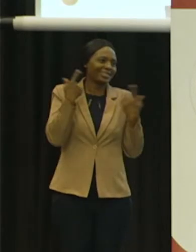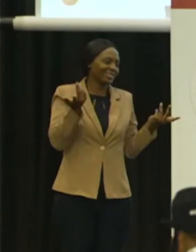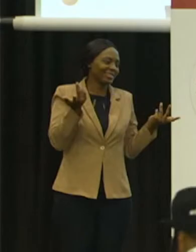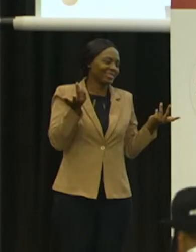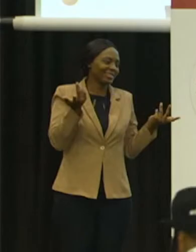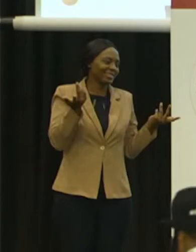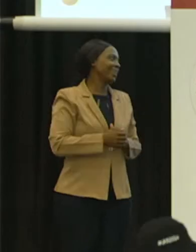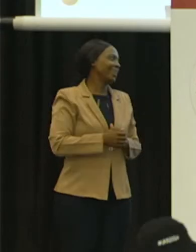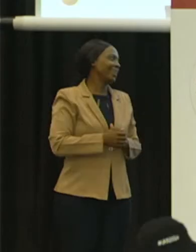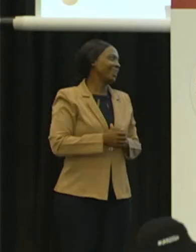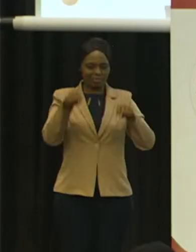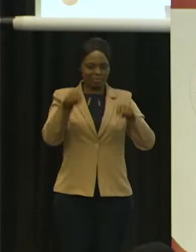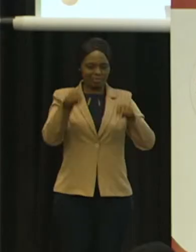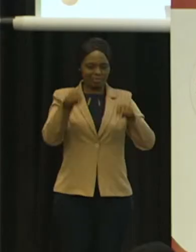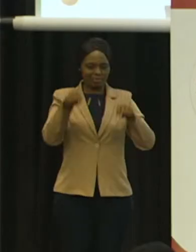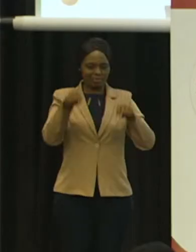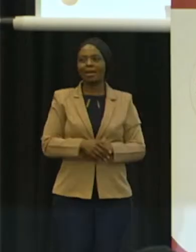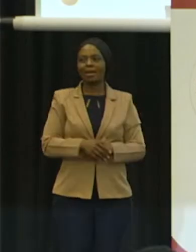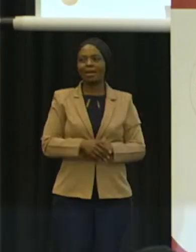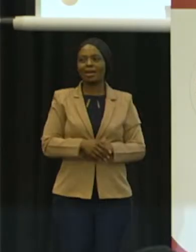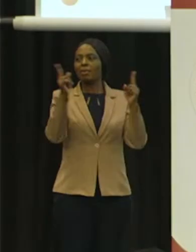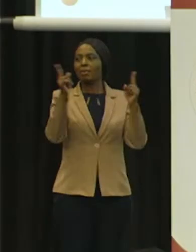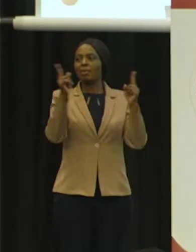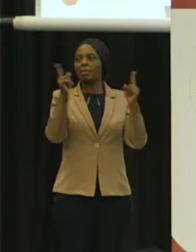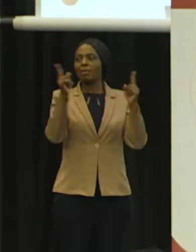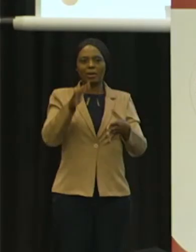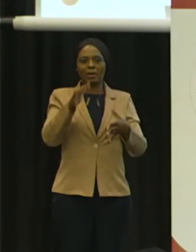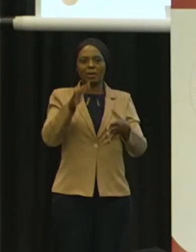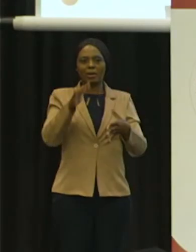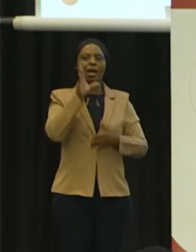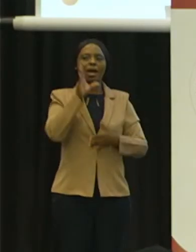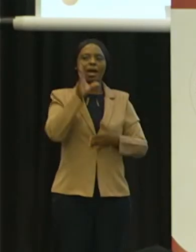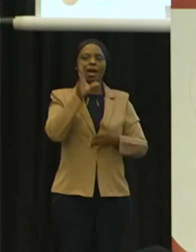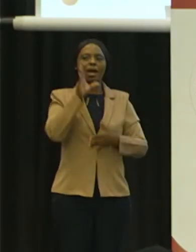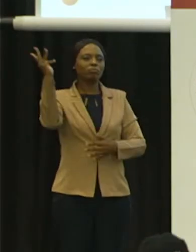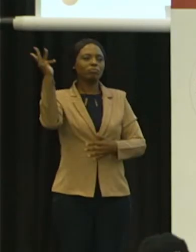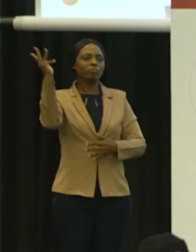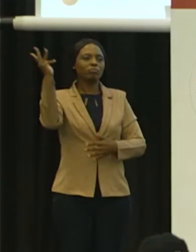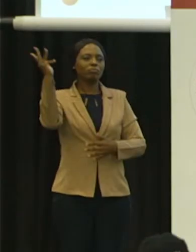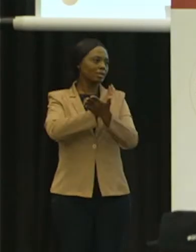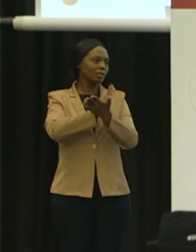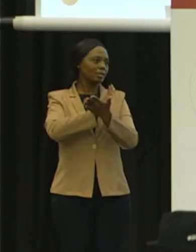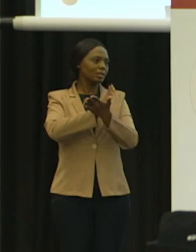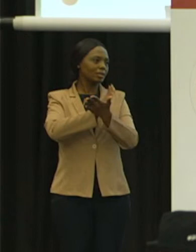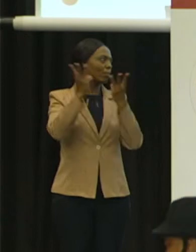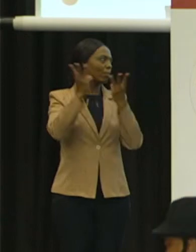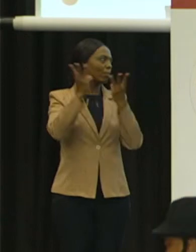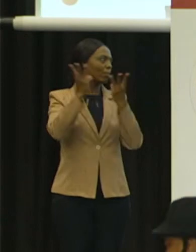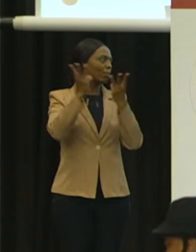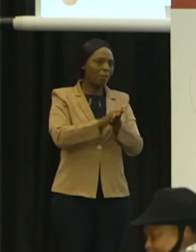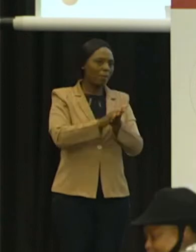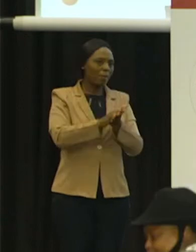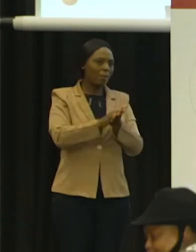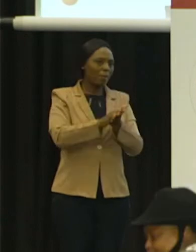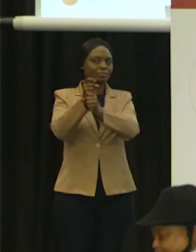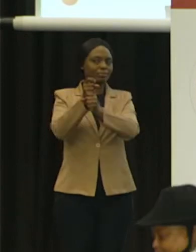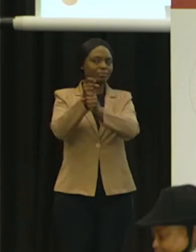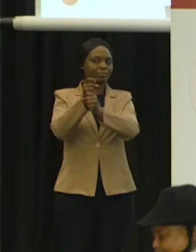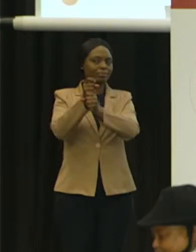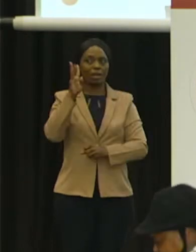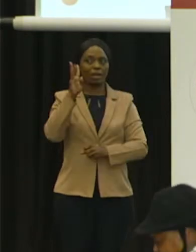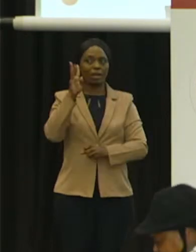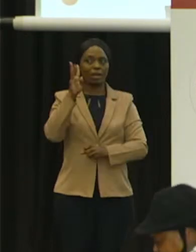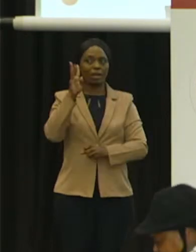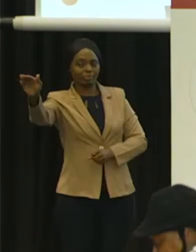after this. But the reason why I've asked to speak is because there's certain people that promised me stuff, and I'm going to hold them accountable.